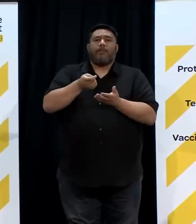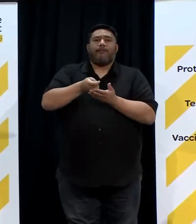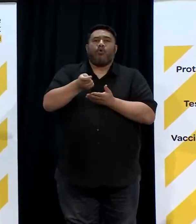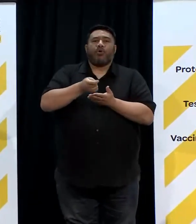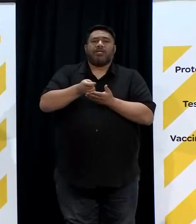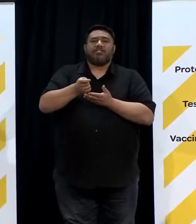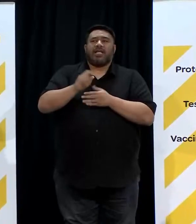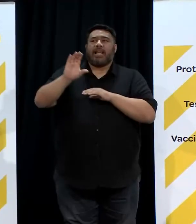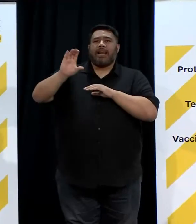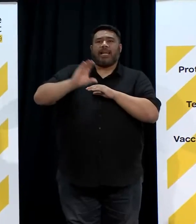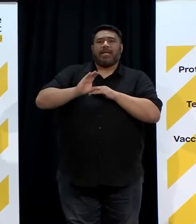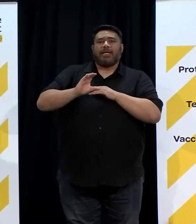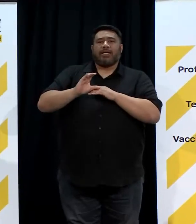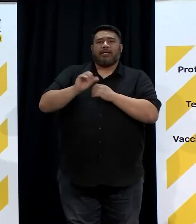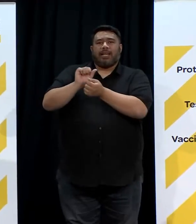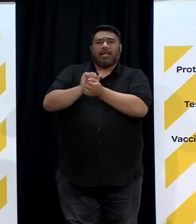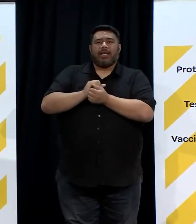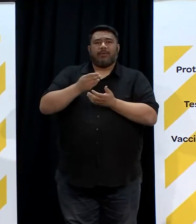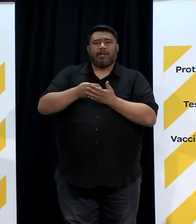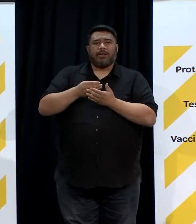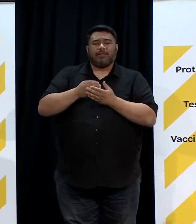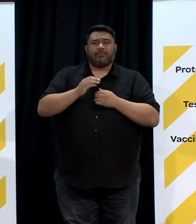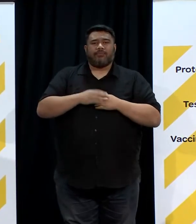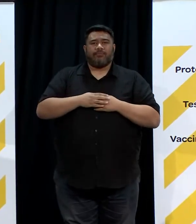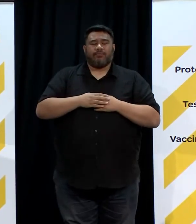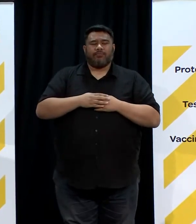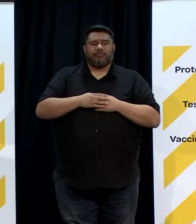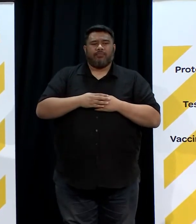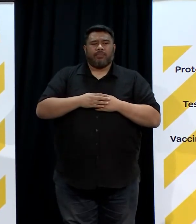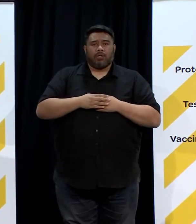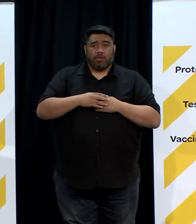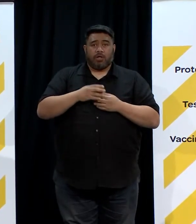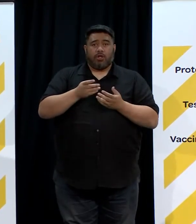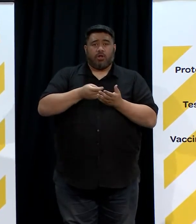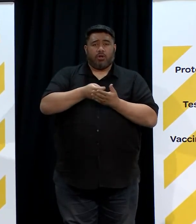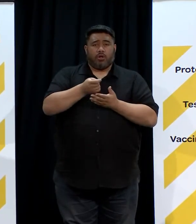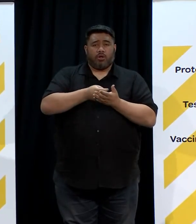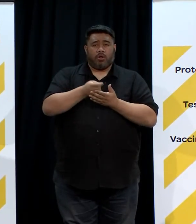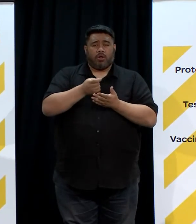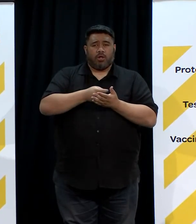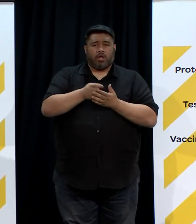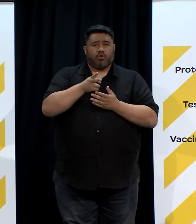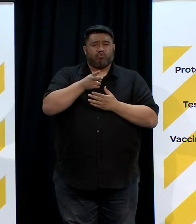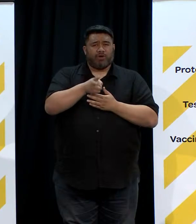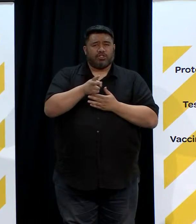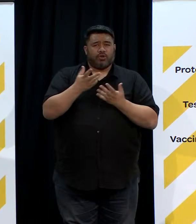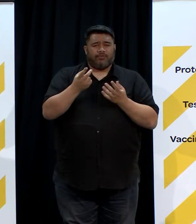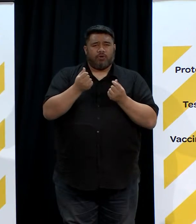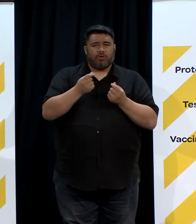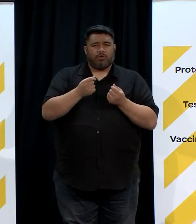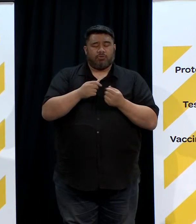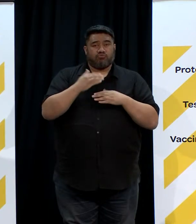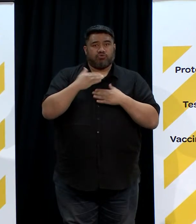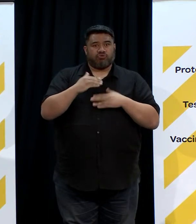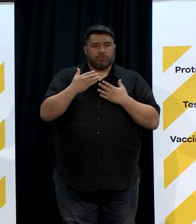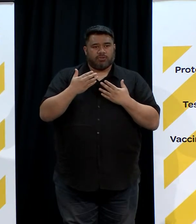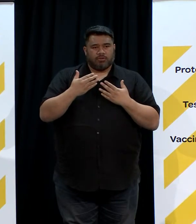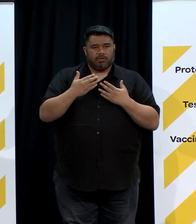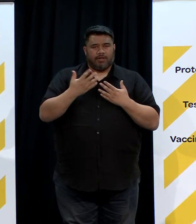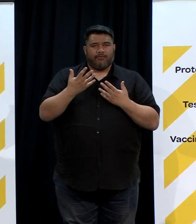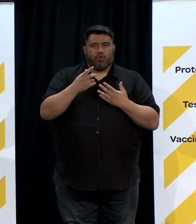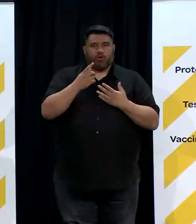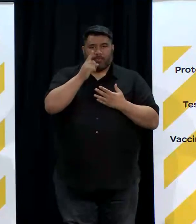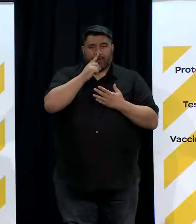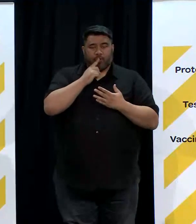Bank has proposed tightening loan-to-value ratio restrictions for owner-occupiers. It's released a consultation document that showed